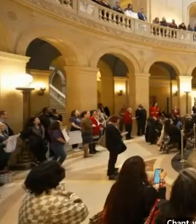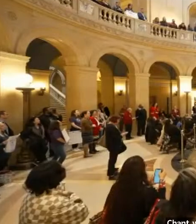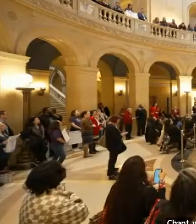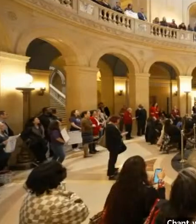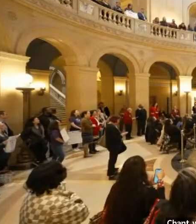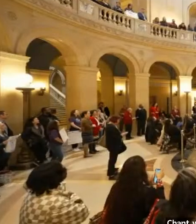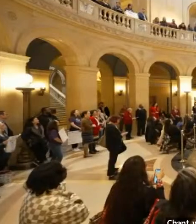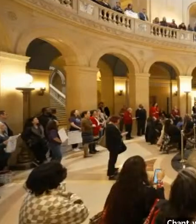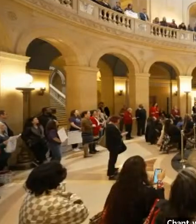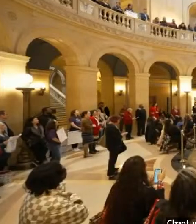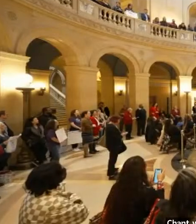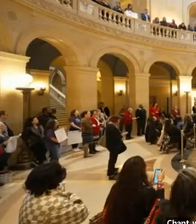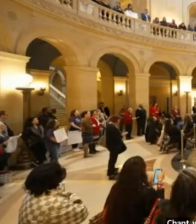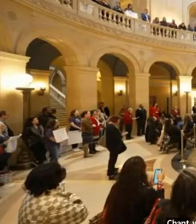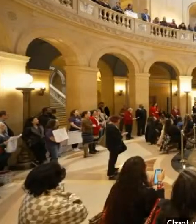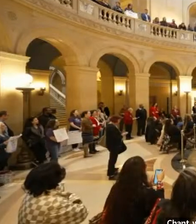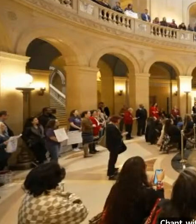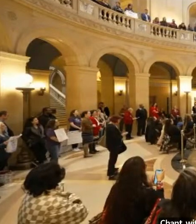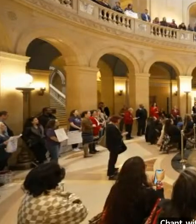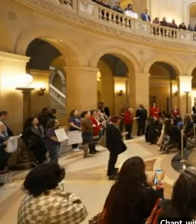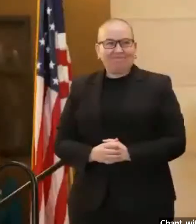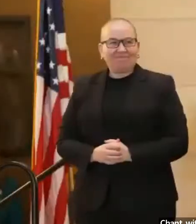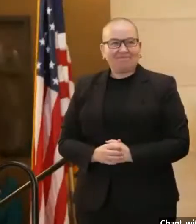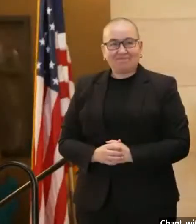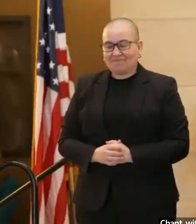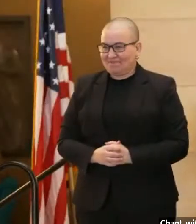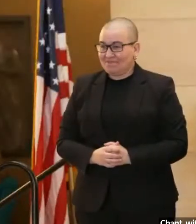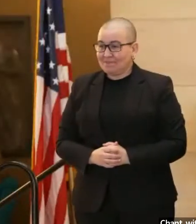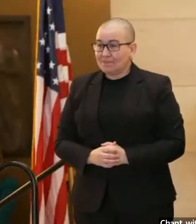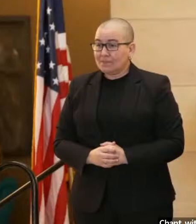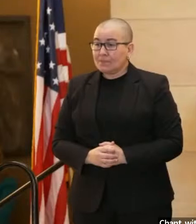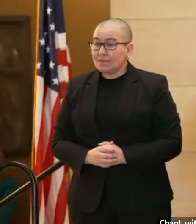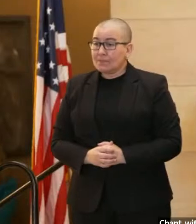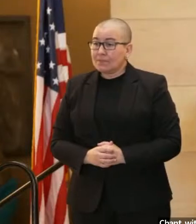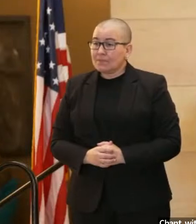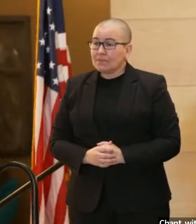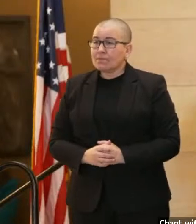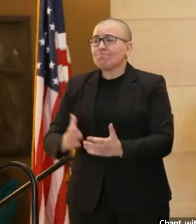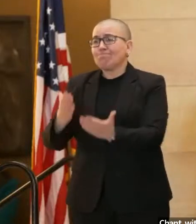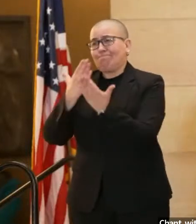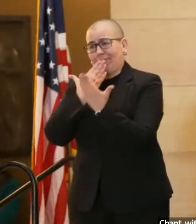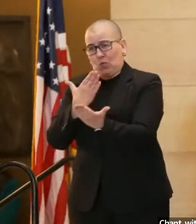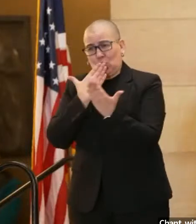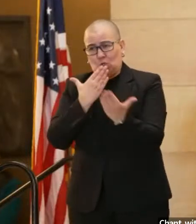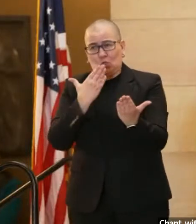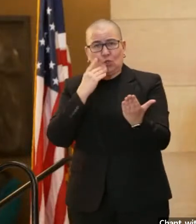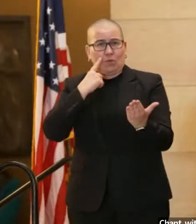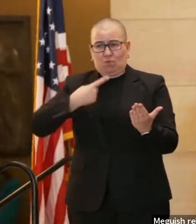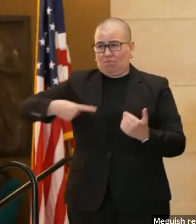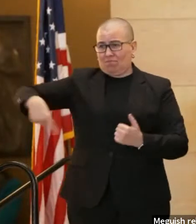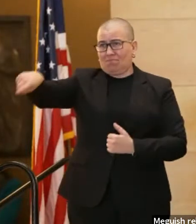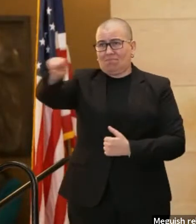survivors! Invest in survivors! Invest in survivors! Make wish, relatives, and thank you. I would like